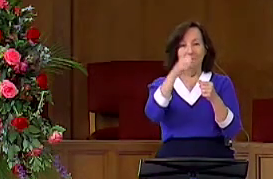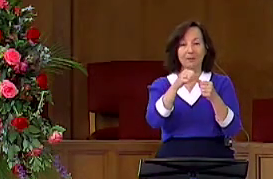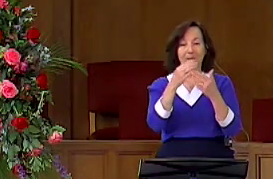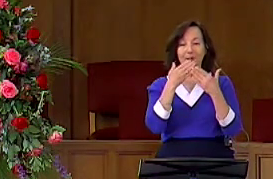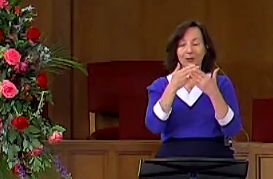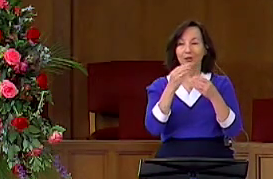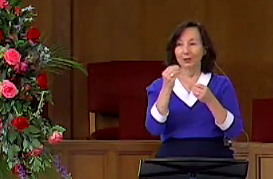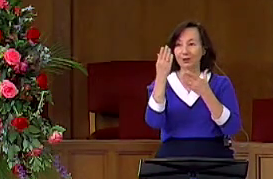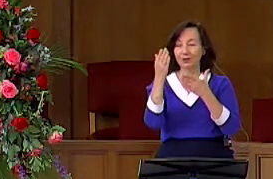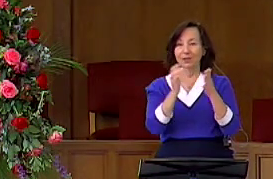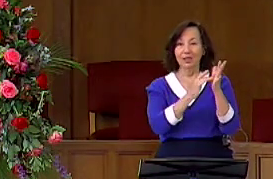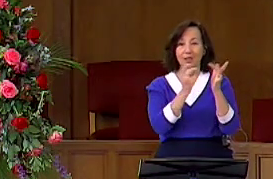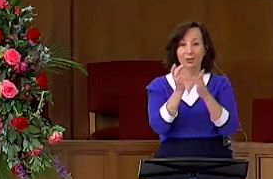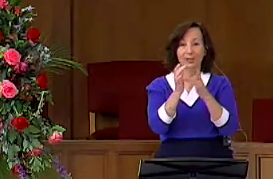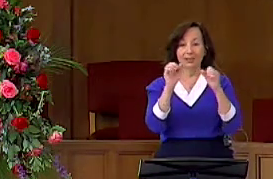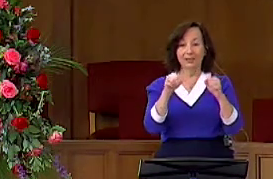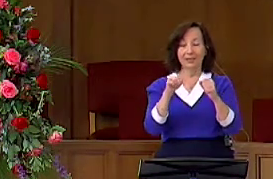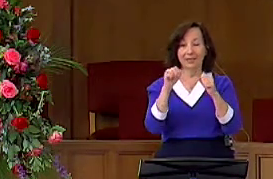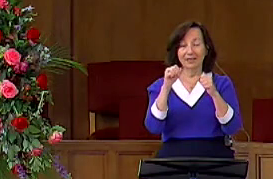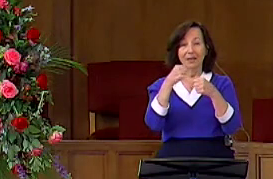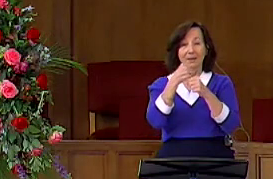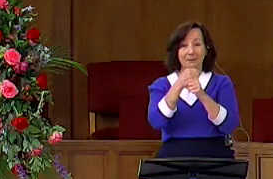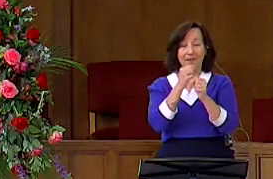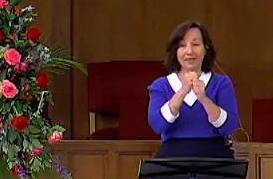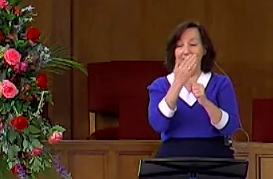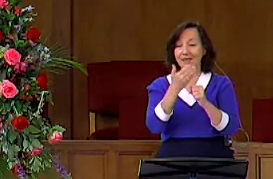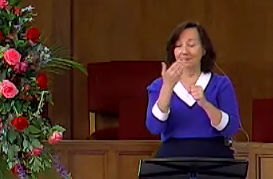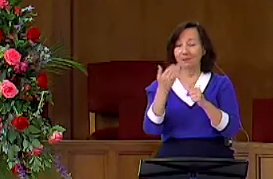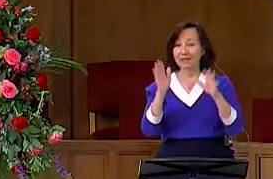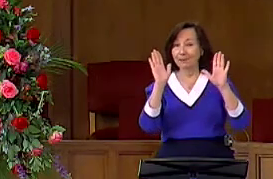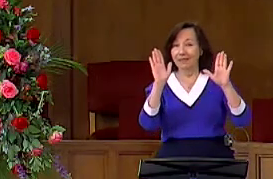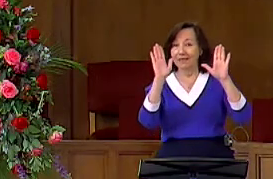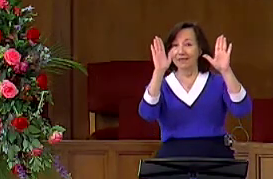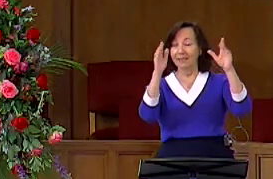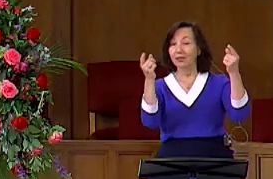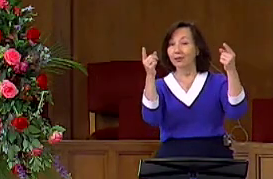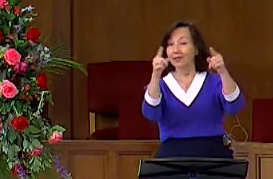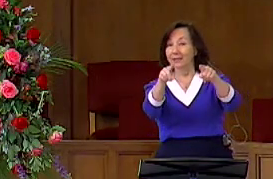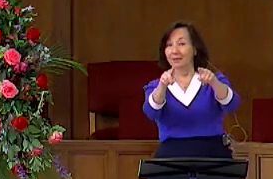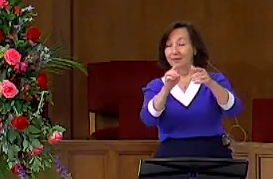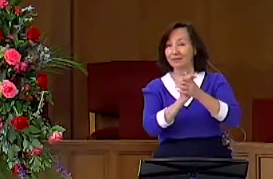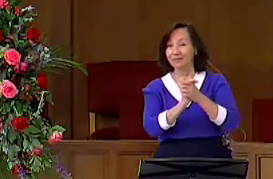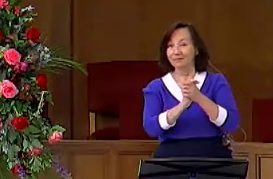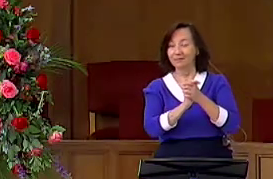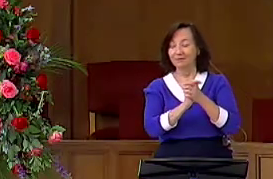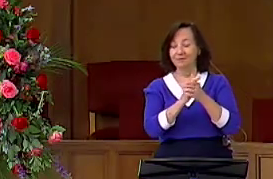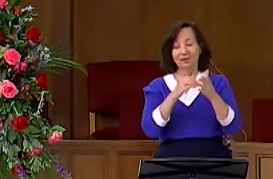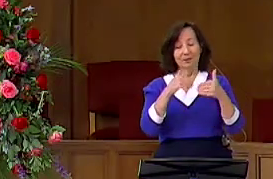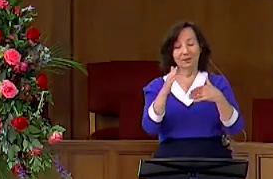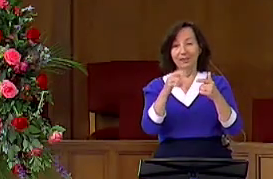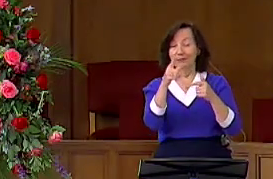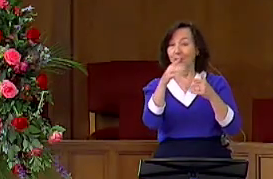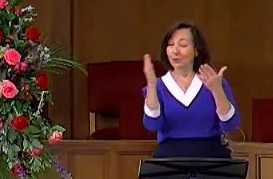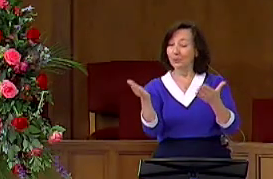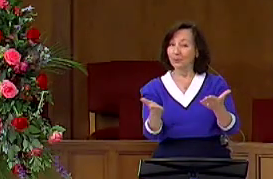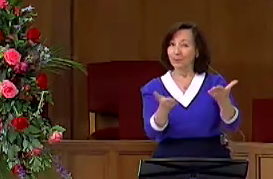this: Jesus can make something spectacular happen with whatever you bring him.